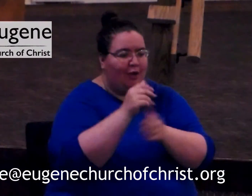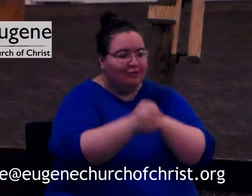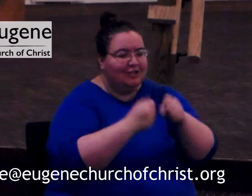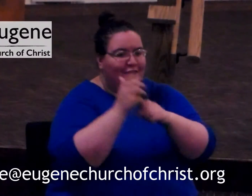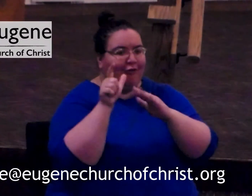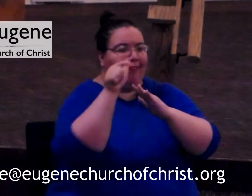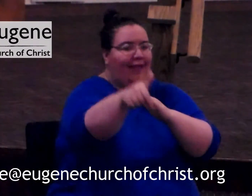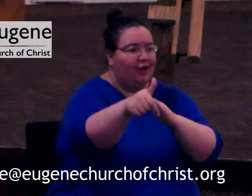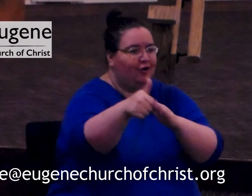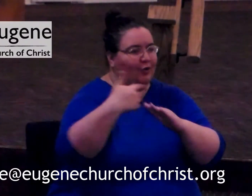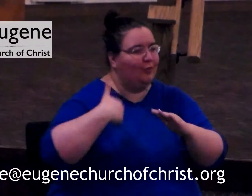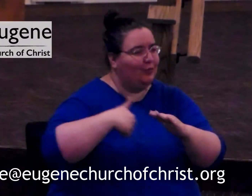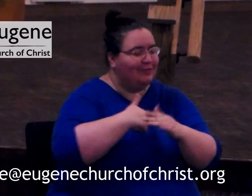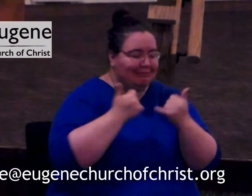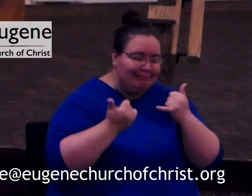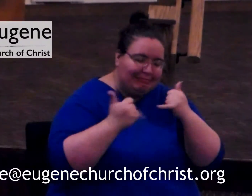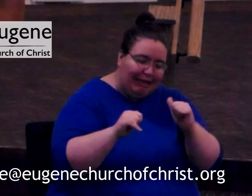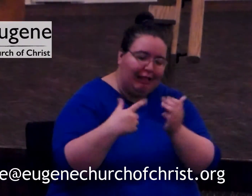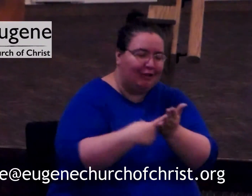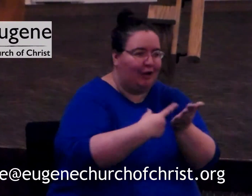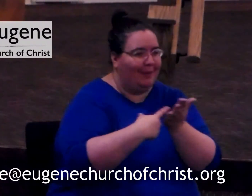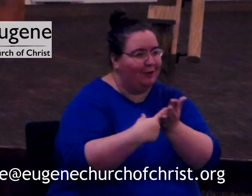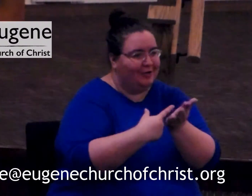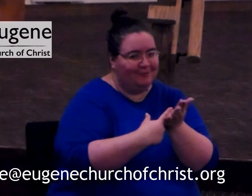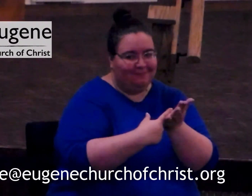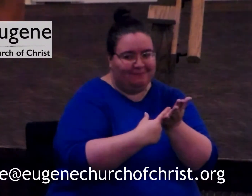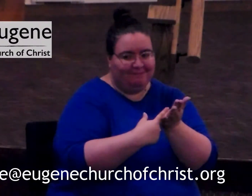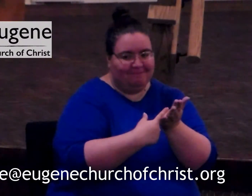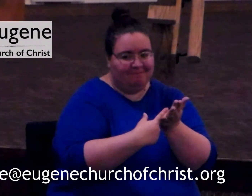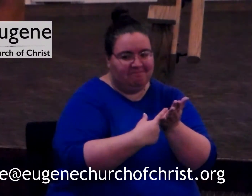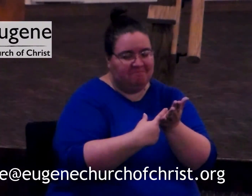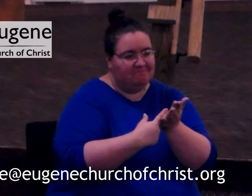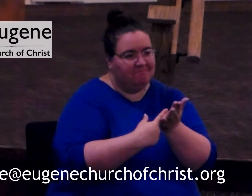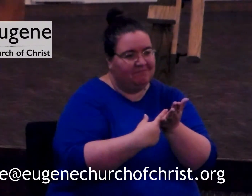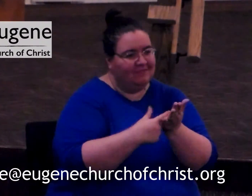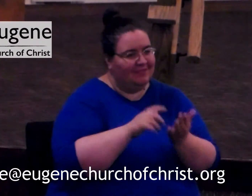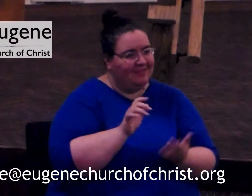That's why Matthew would say that what she did was a beautiful thing.